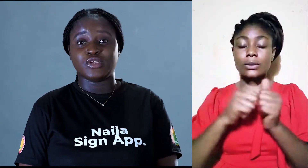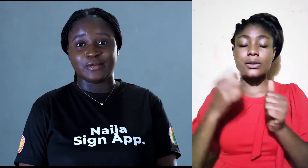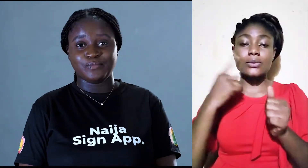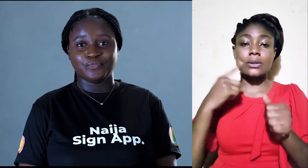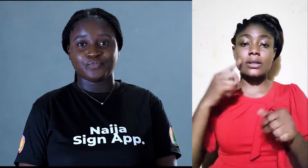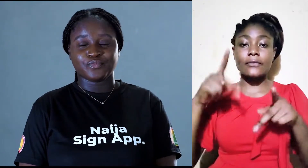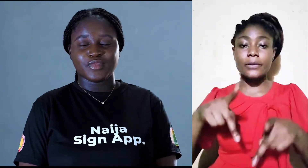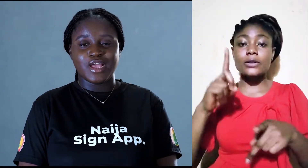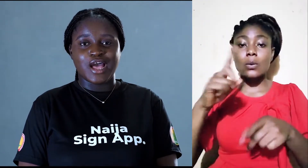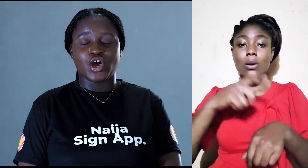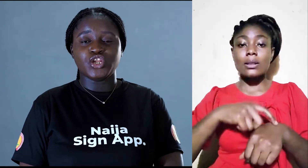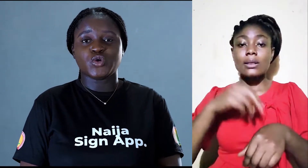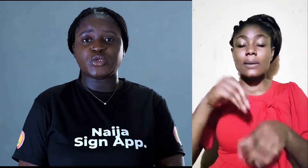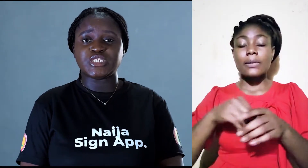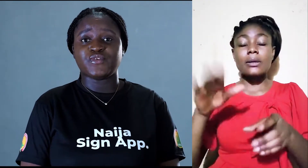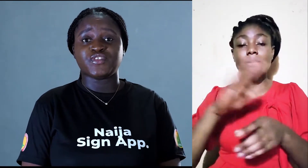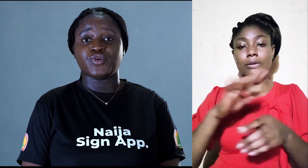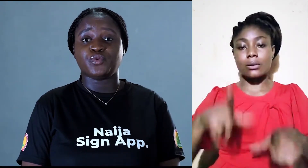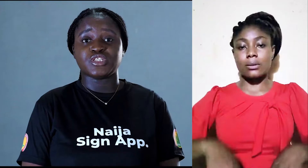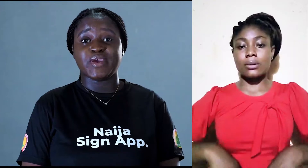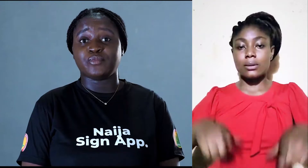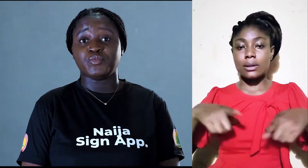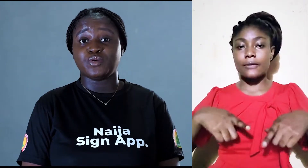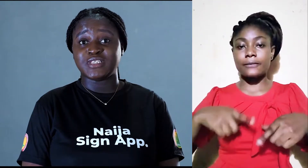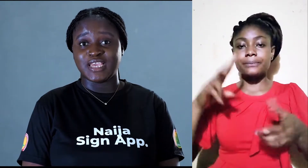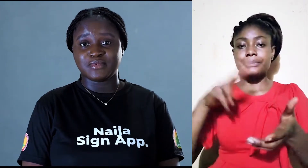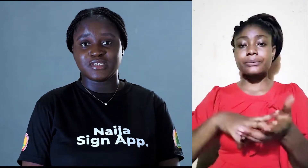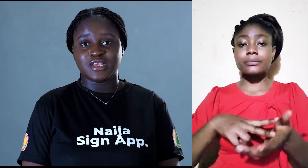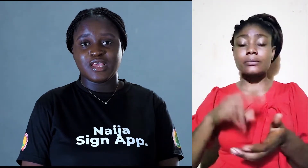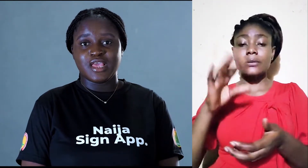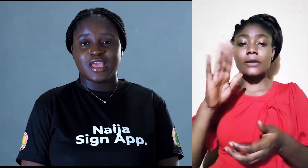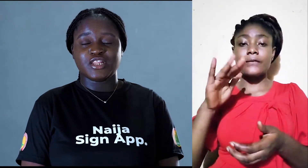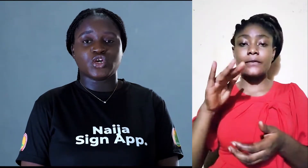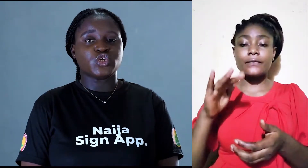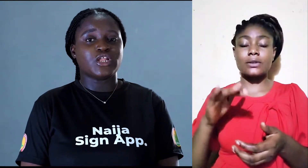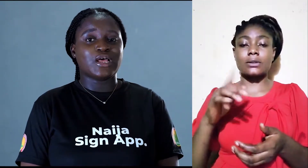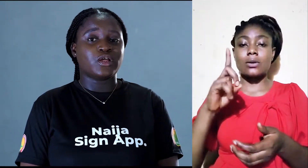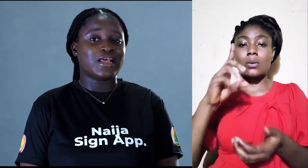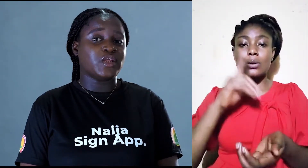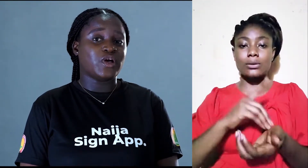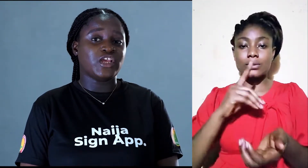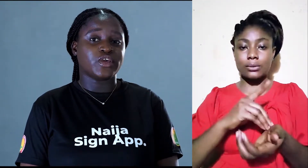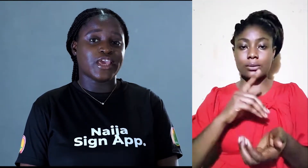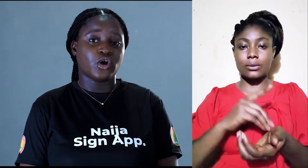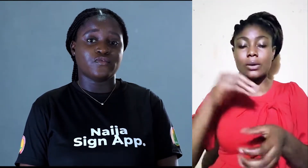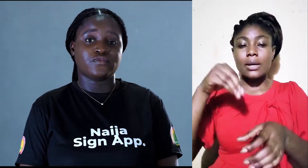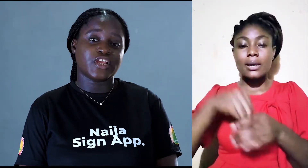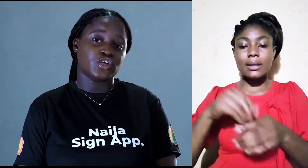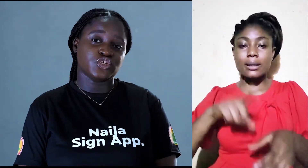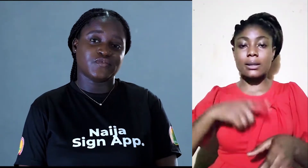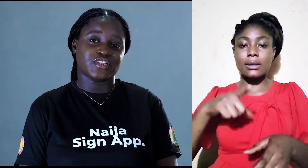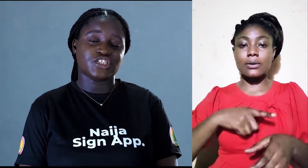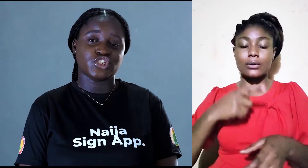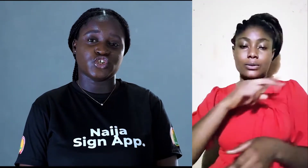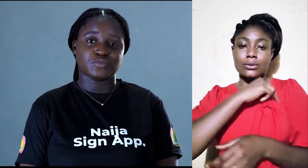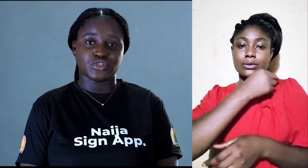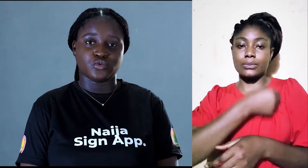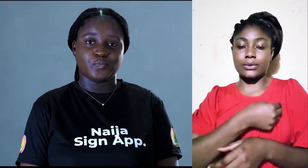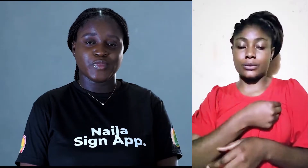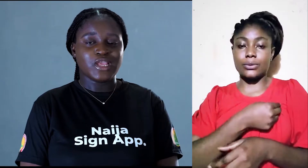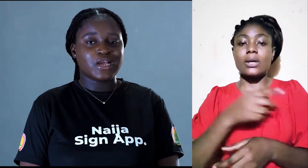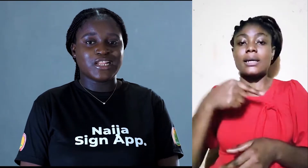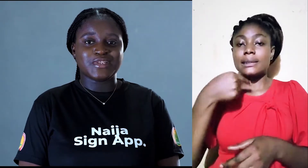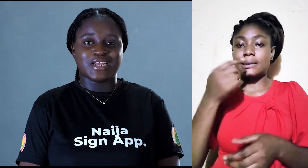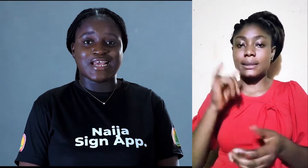other, or another. According to a 2015 report by the New York Times, a doctor on Adewale Oge of Lagos University